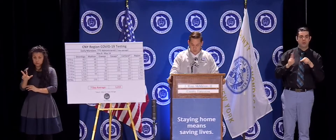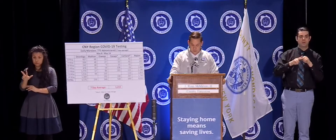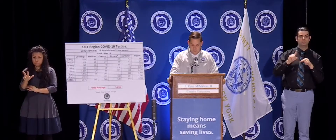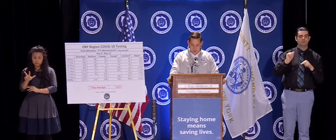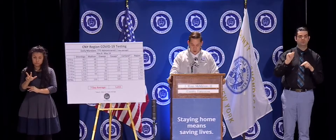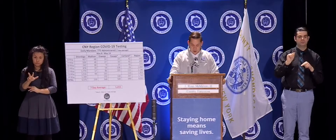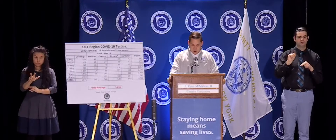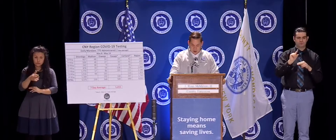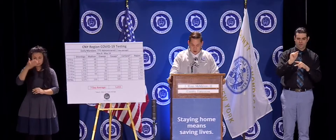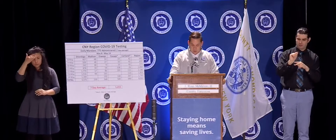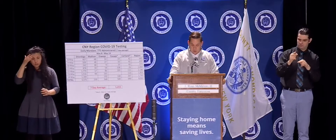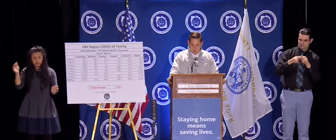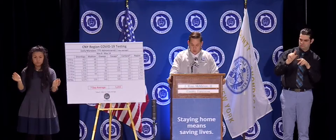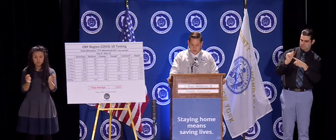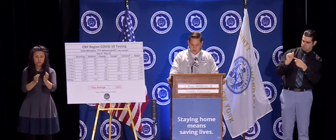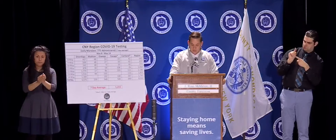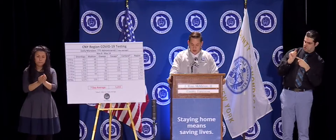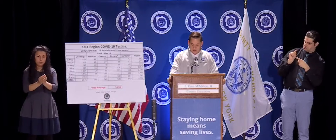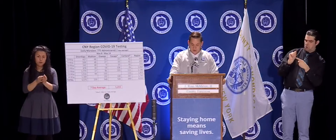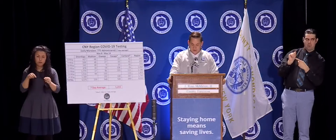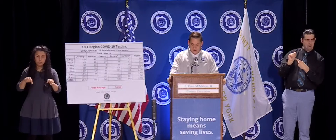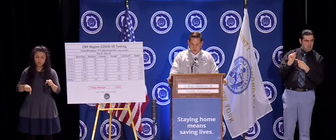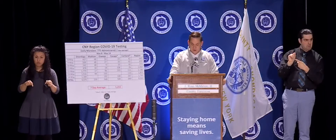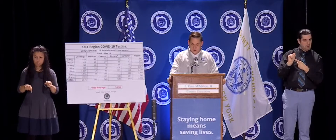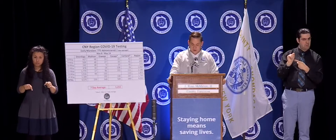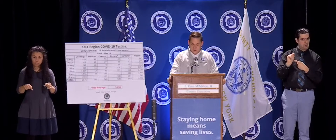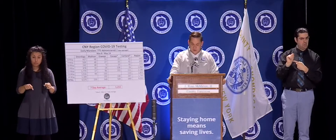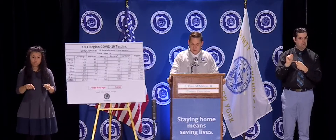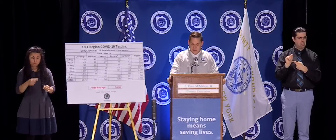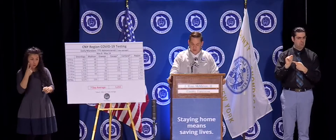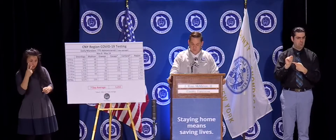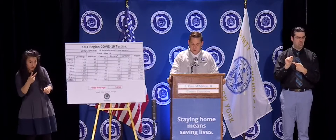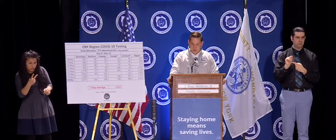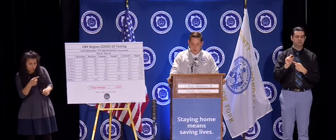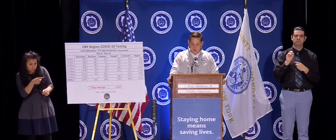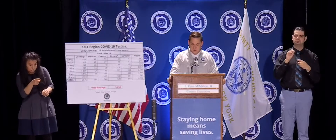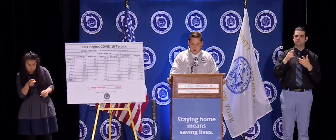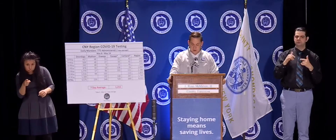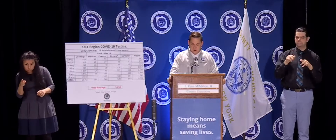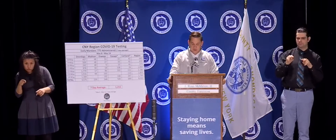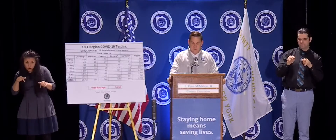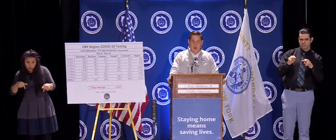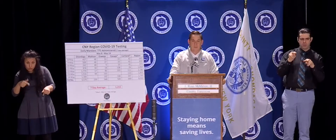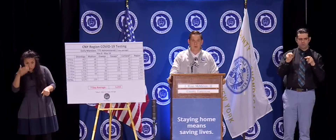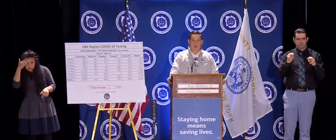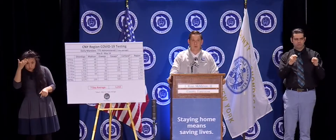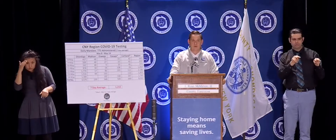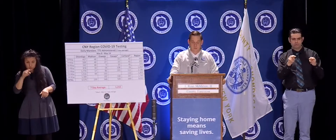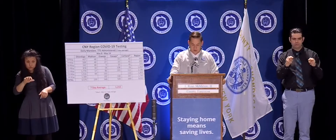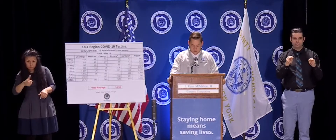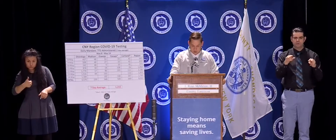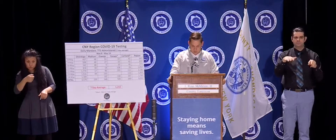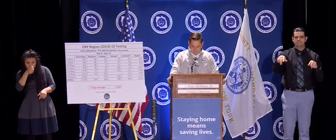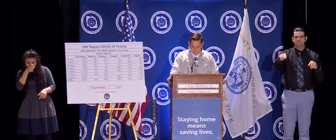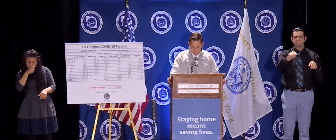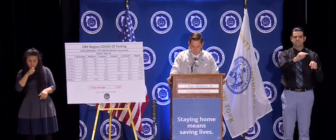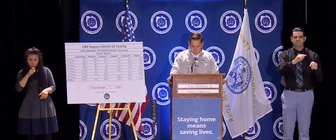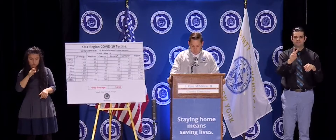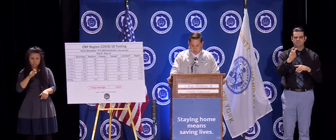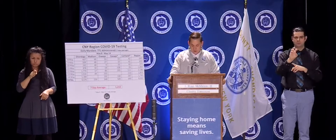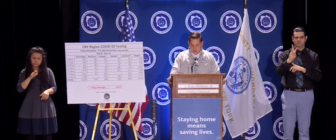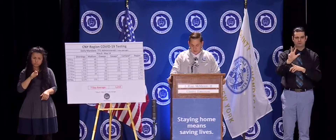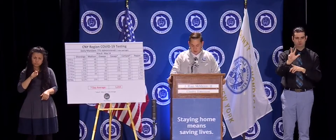new cases. We are presently monitoring 663 active cases. This is up 3 from yesterday.